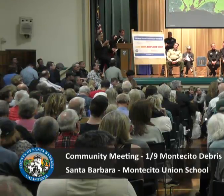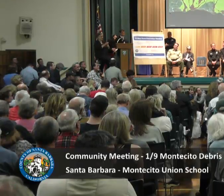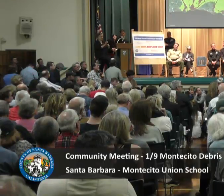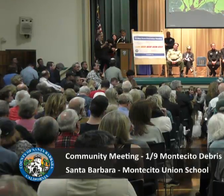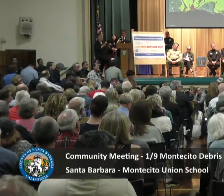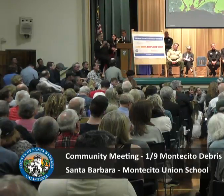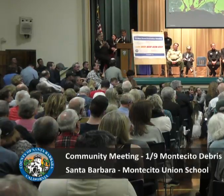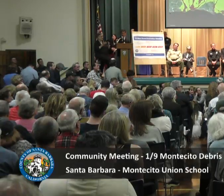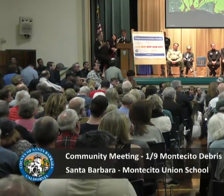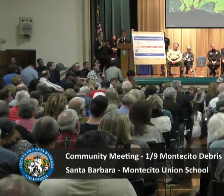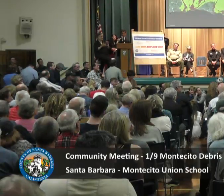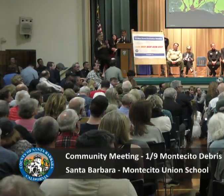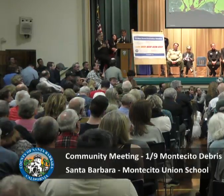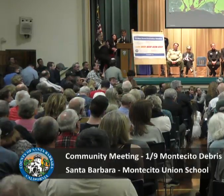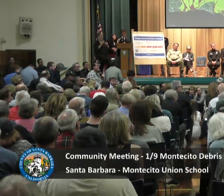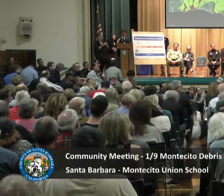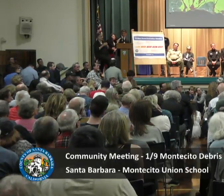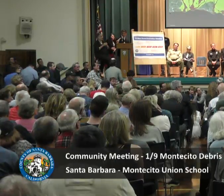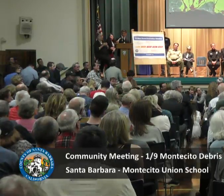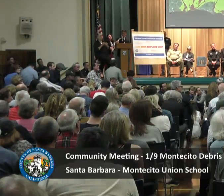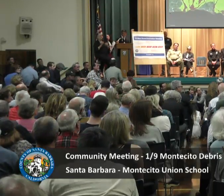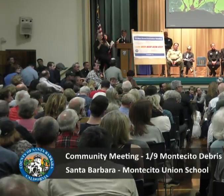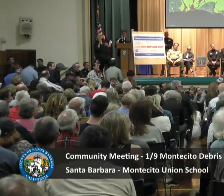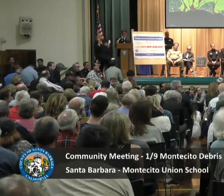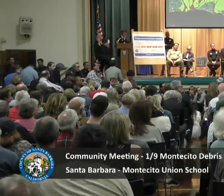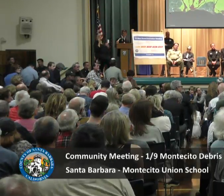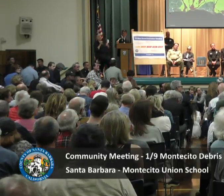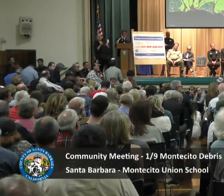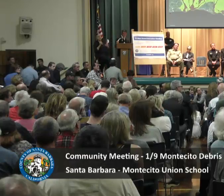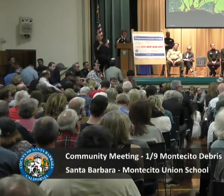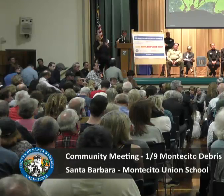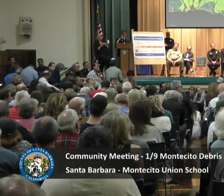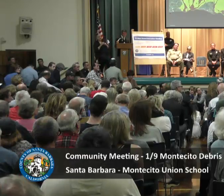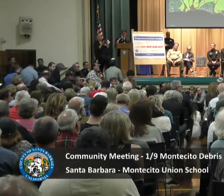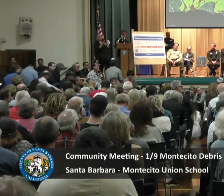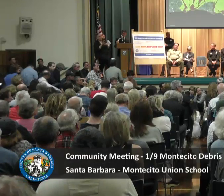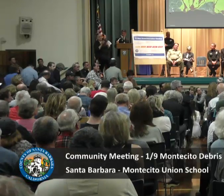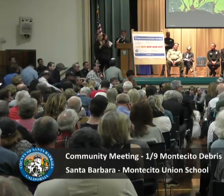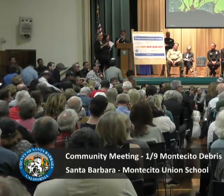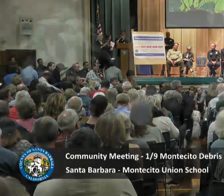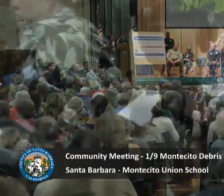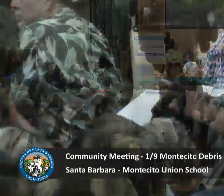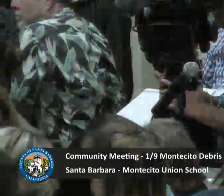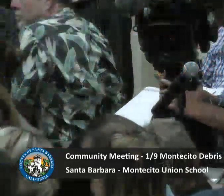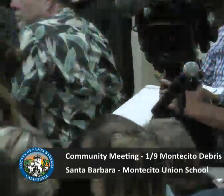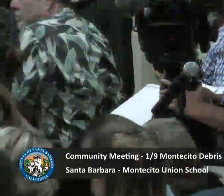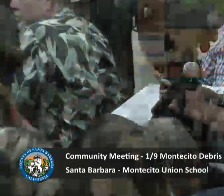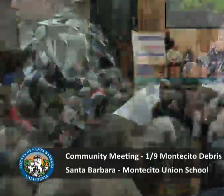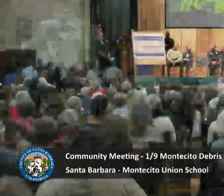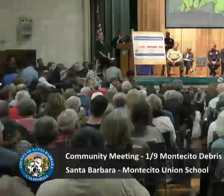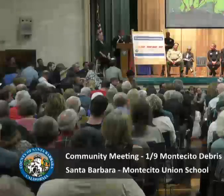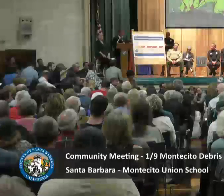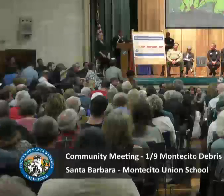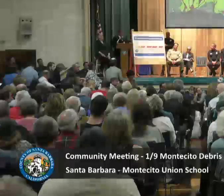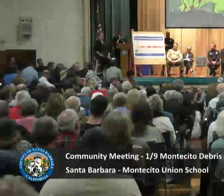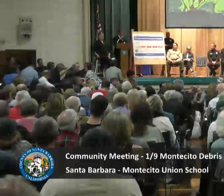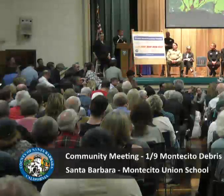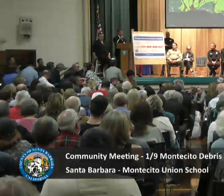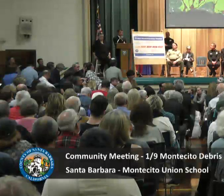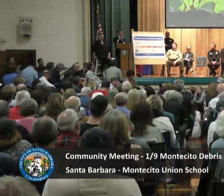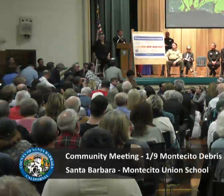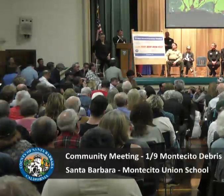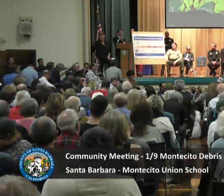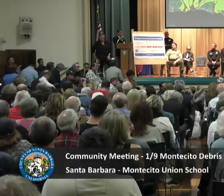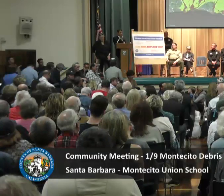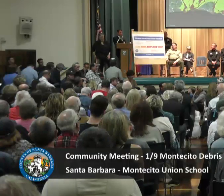same type of a program? And if so, how does one sign up? So the way that you could sign up